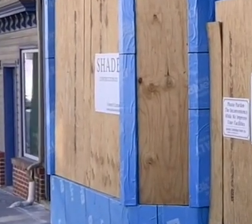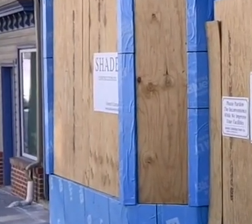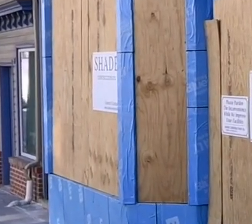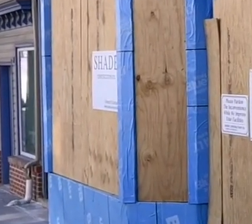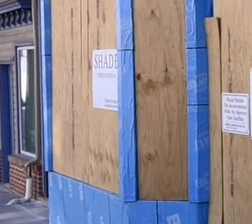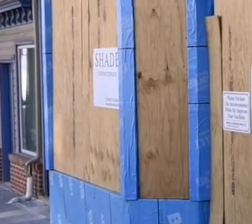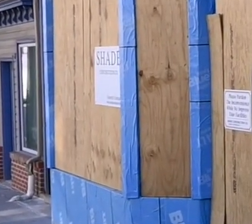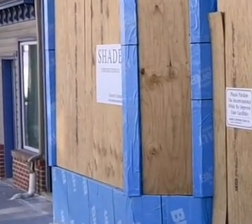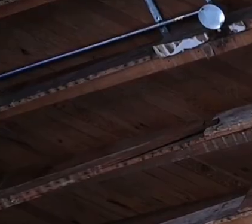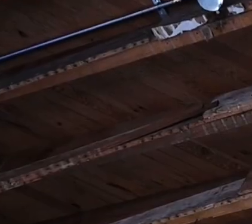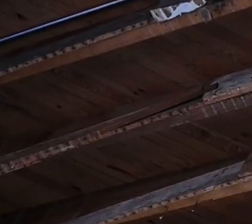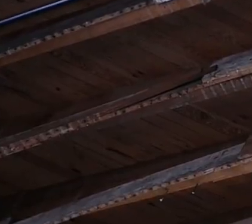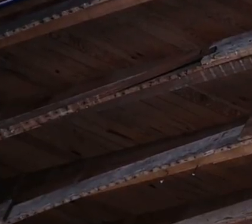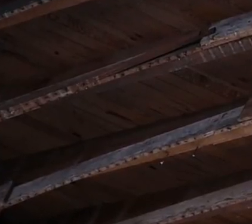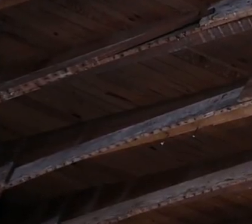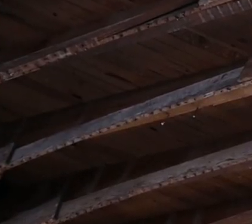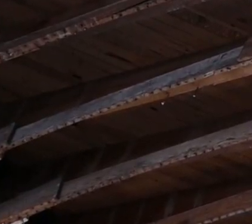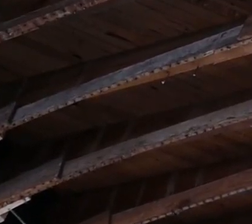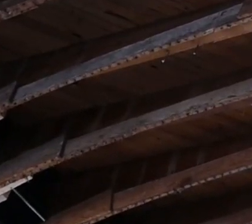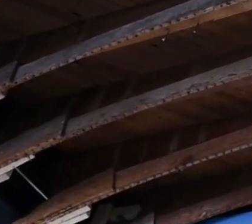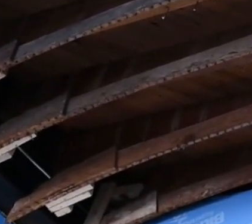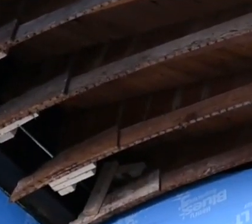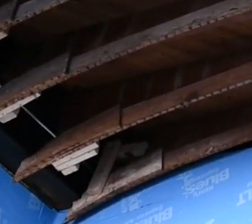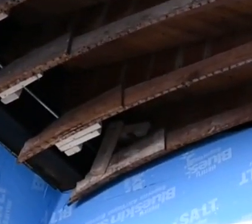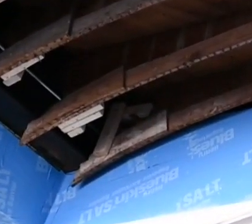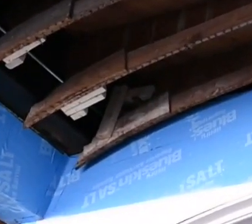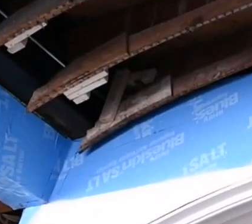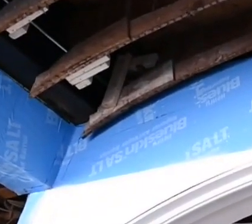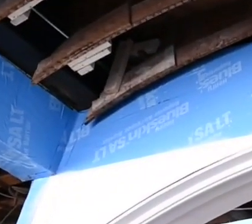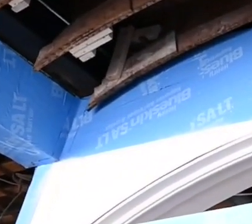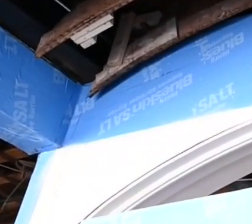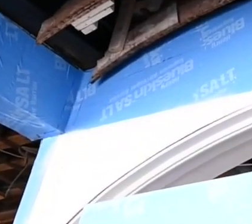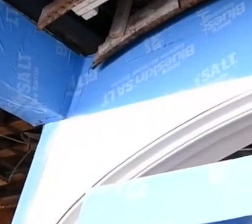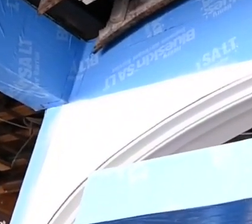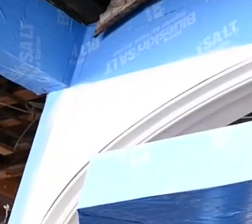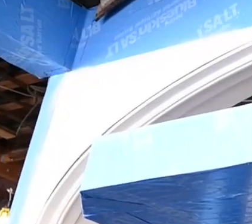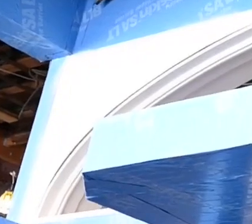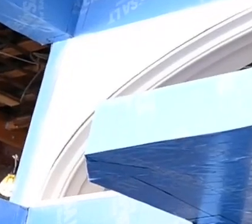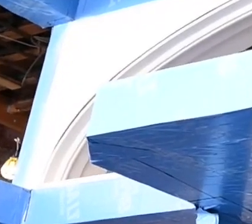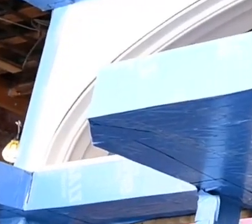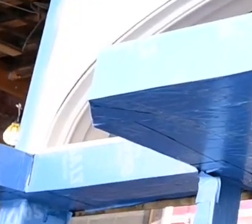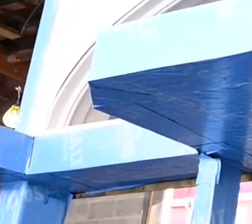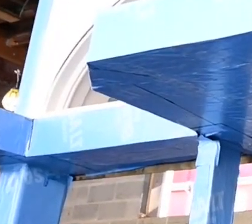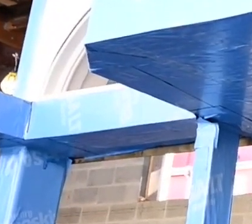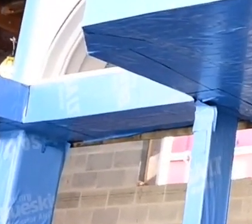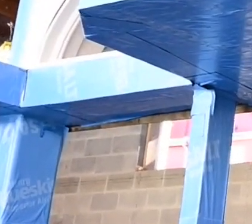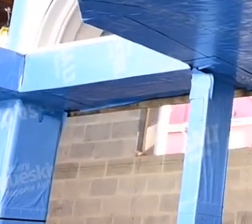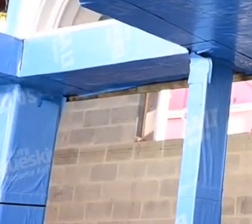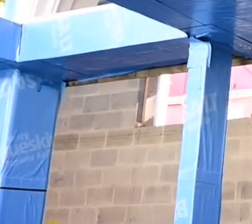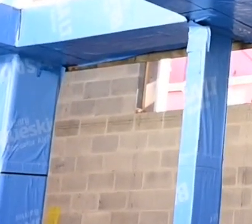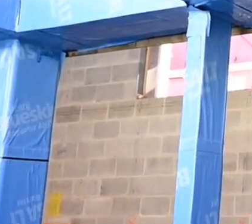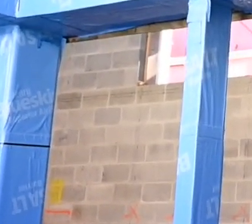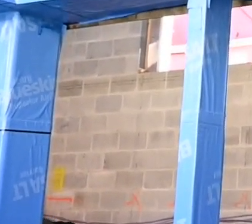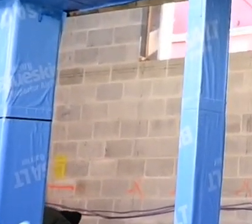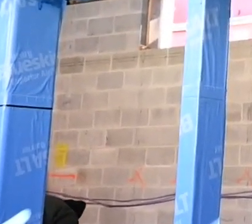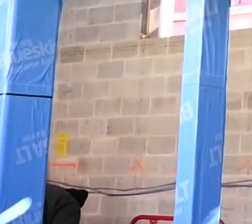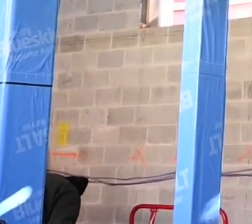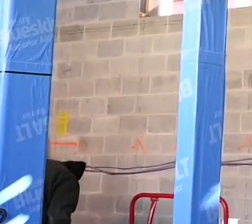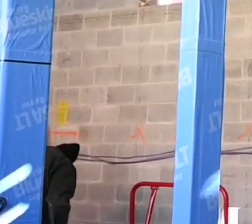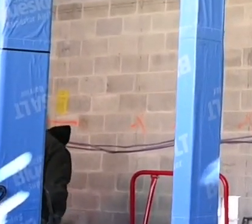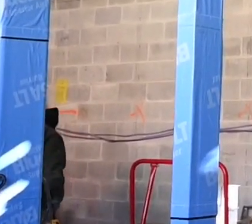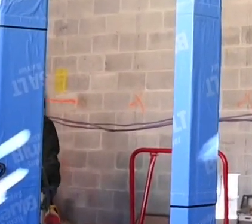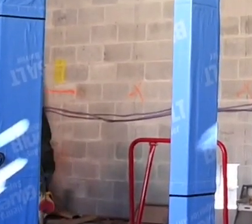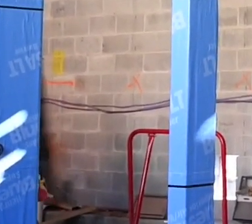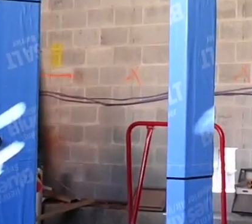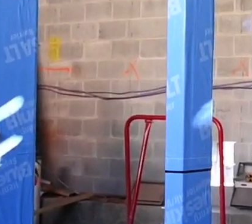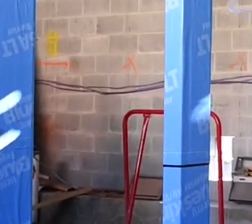Exterior and interior renovations will continue this work as we work to return the Kaplan's Building to